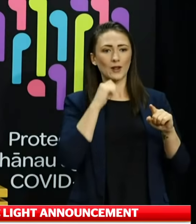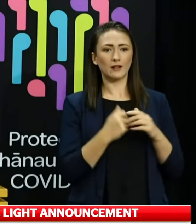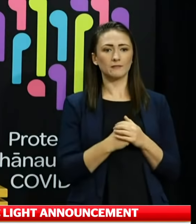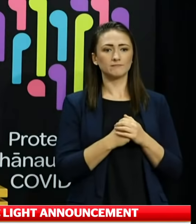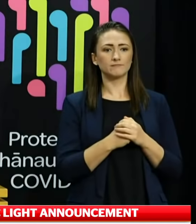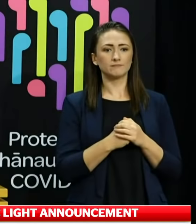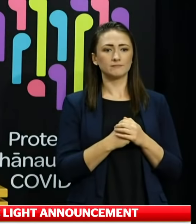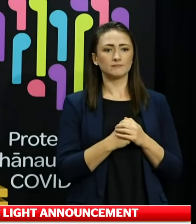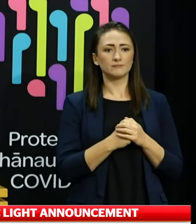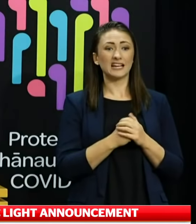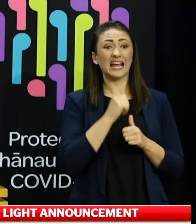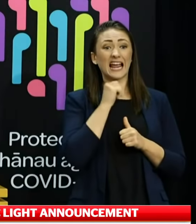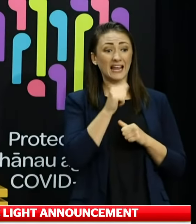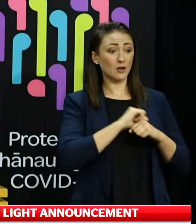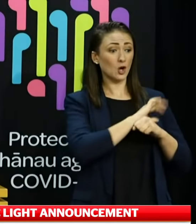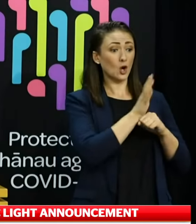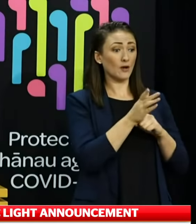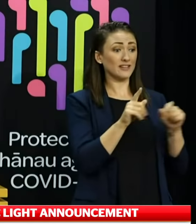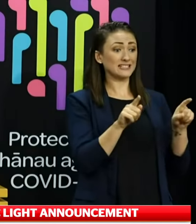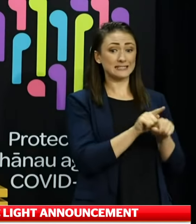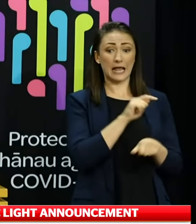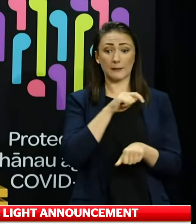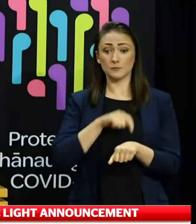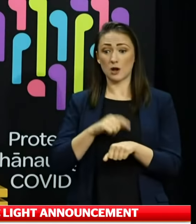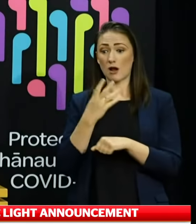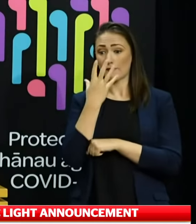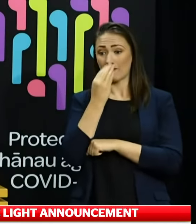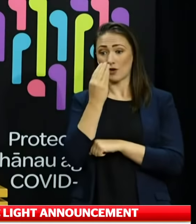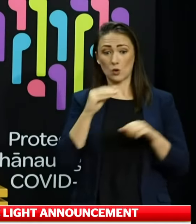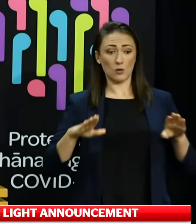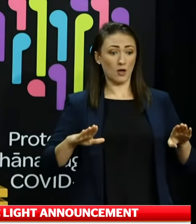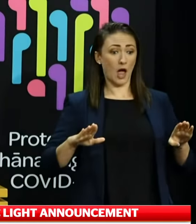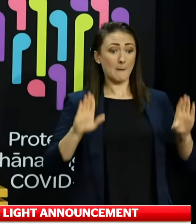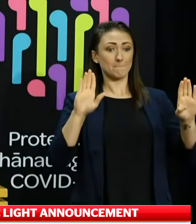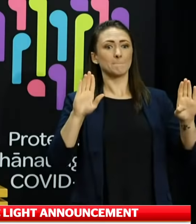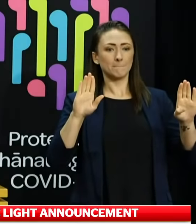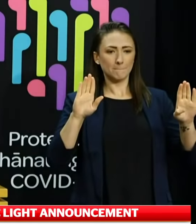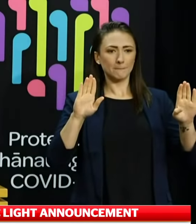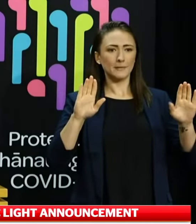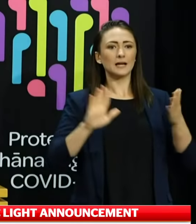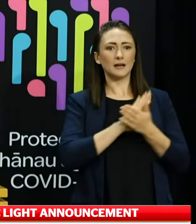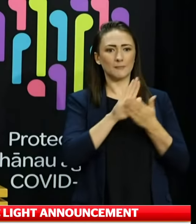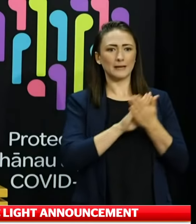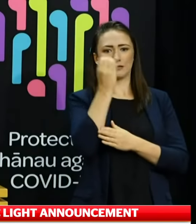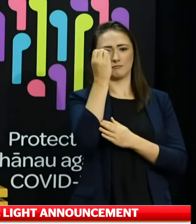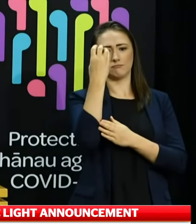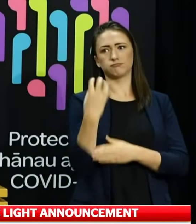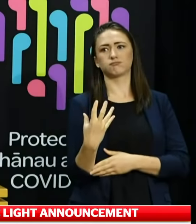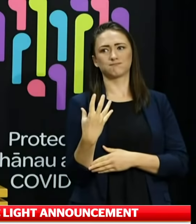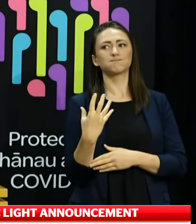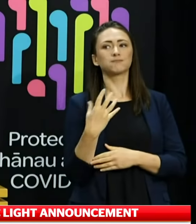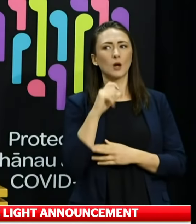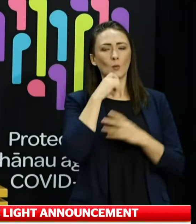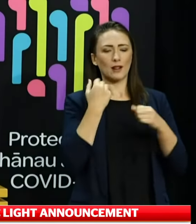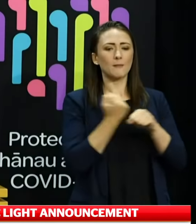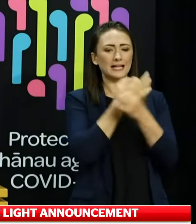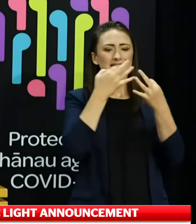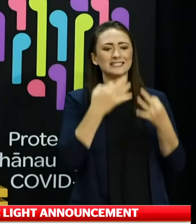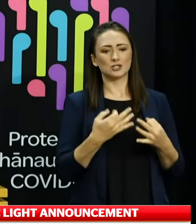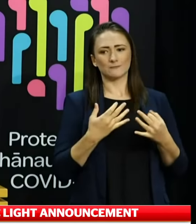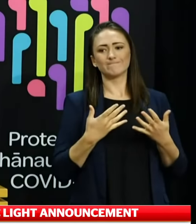whammy where we see another spike in COVID-19 cases and a spike in influenza cases, then yes, that will inform the decisions we make about our traffic light